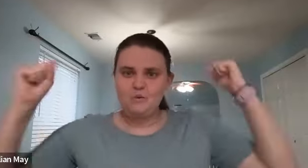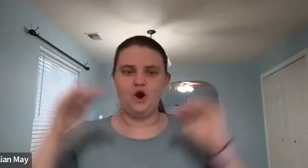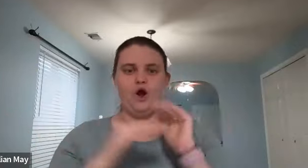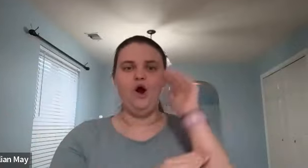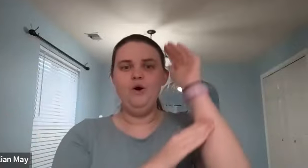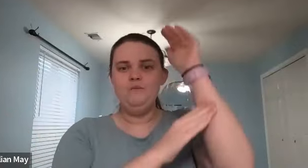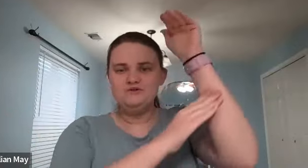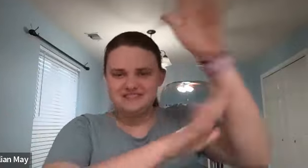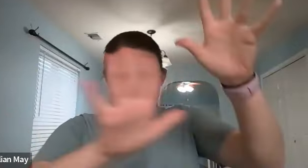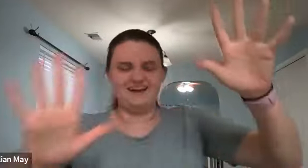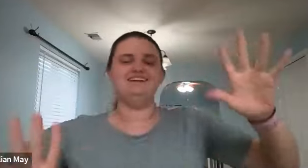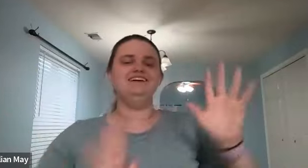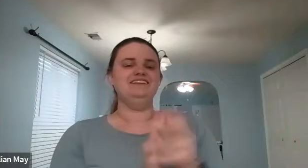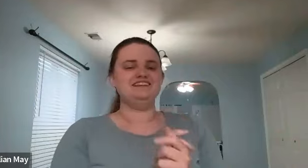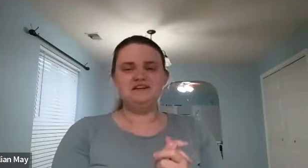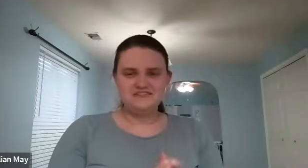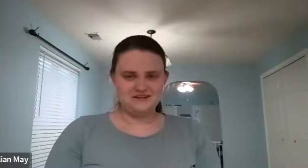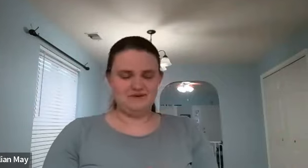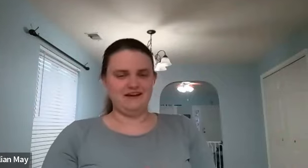We're almost there. That's all I think about.